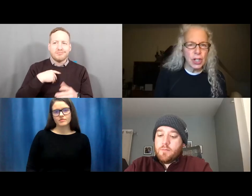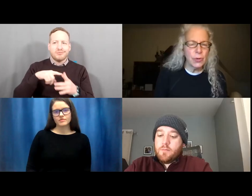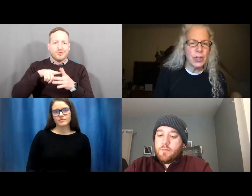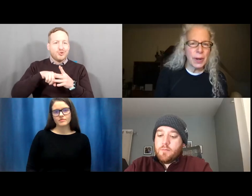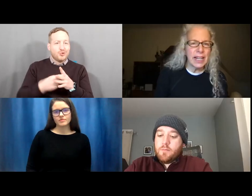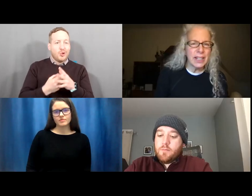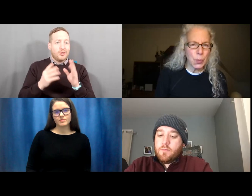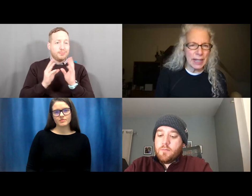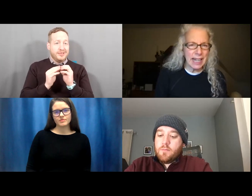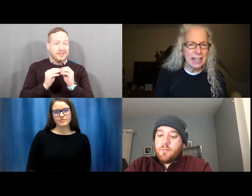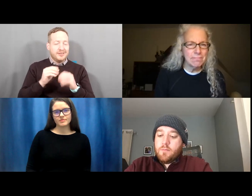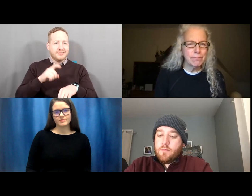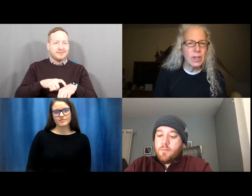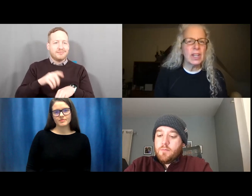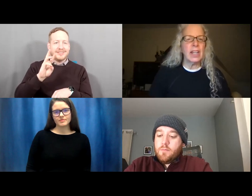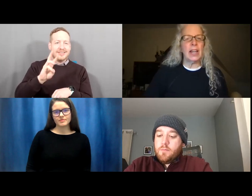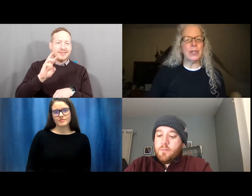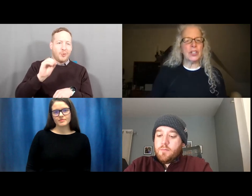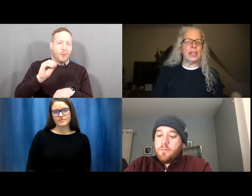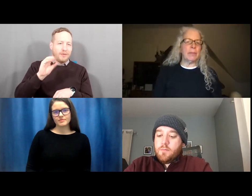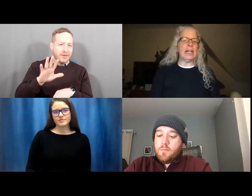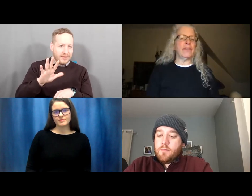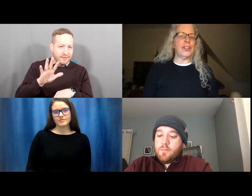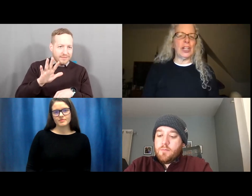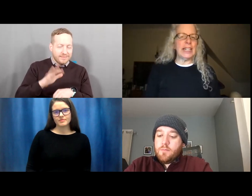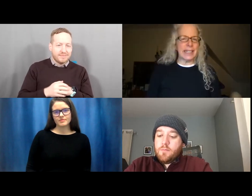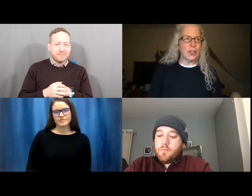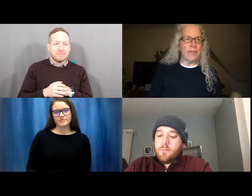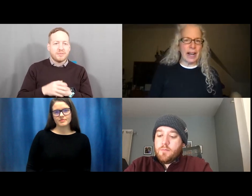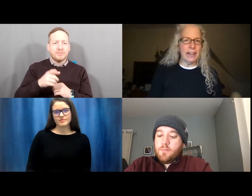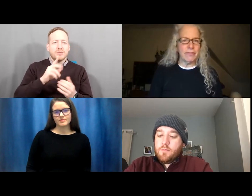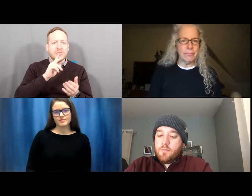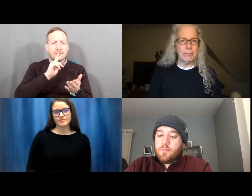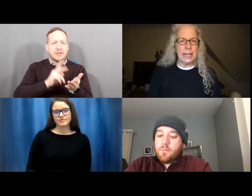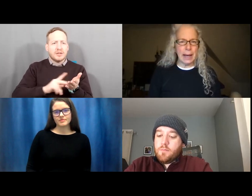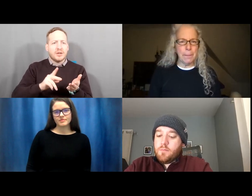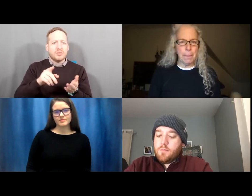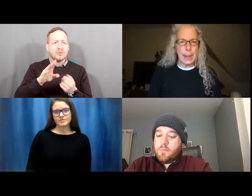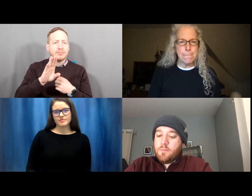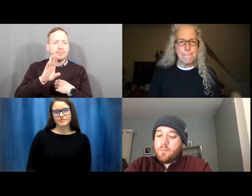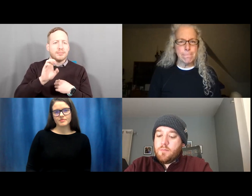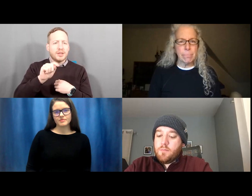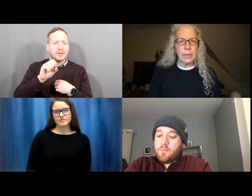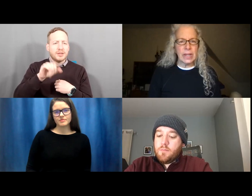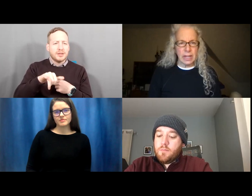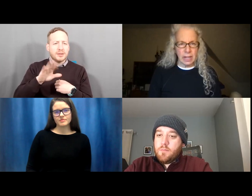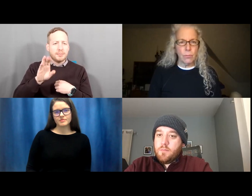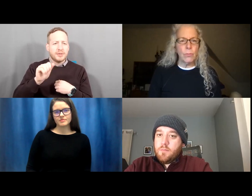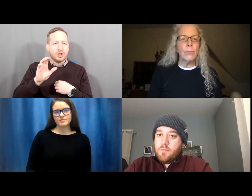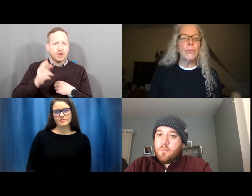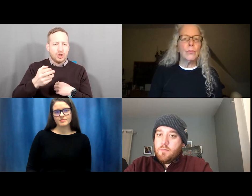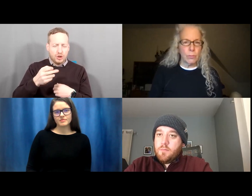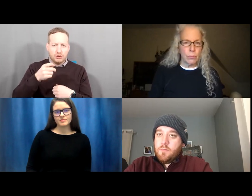it's January 20th. It's Wednesday. And we're starting the meeting officially at 6:05 p.m.